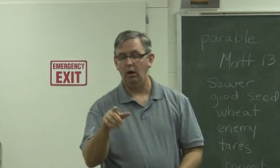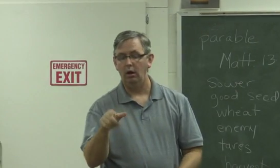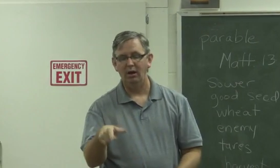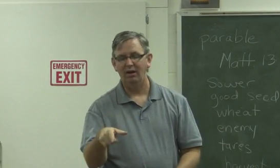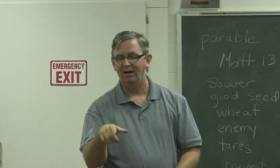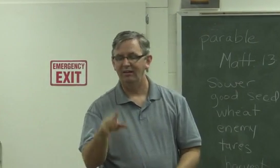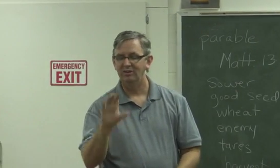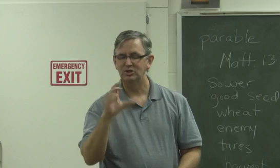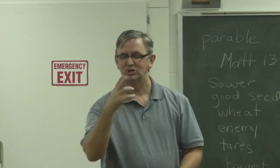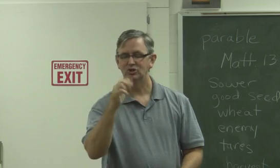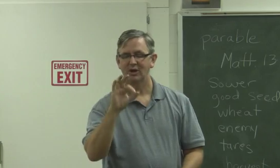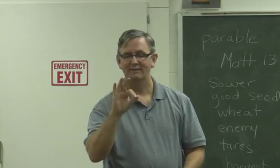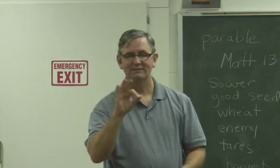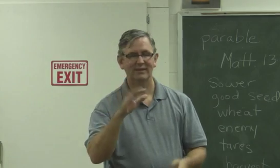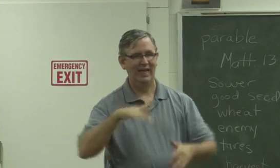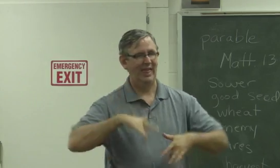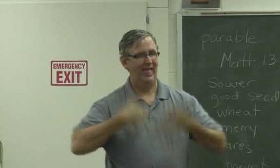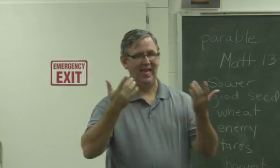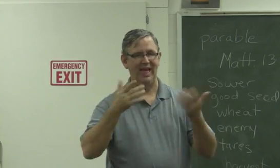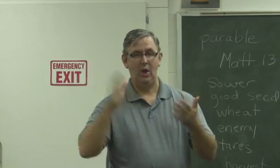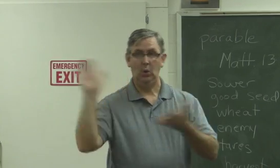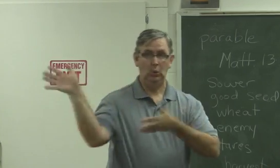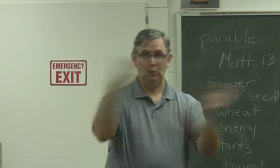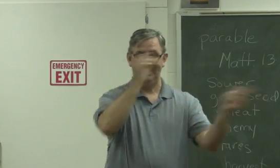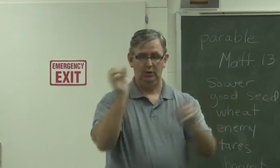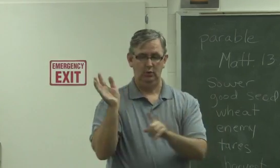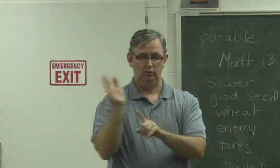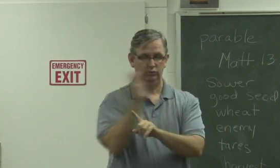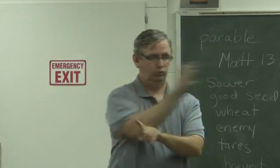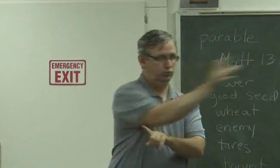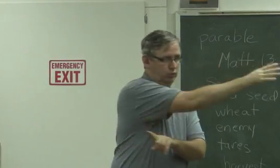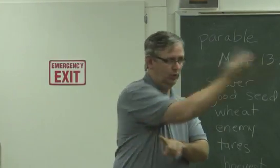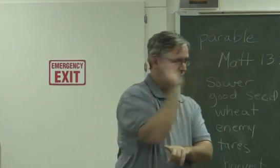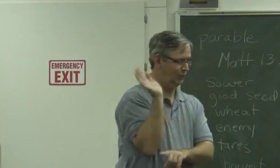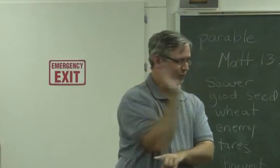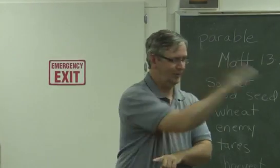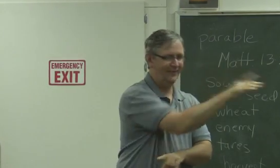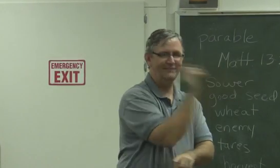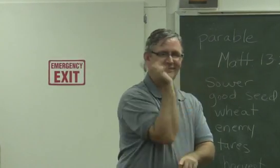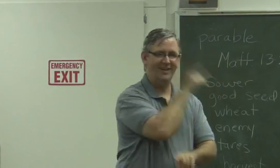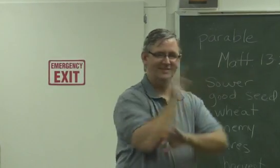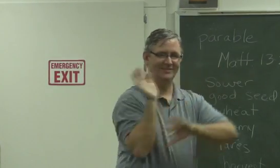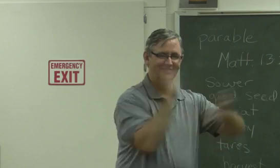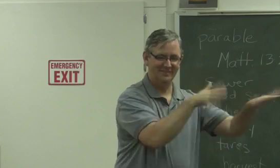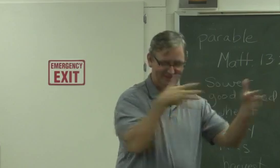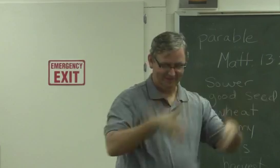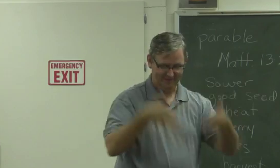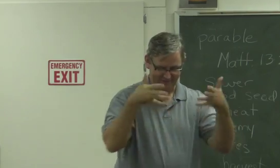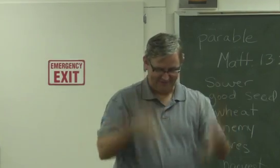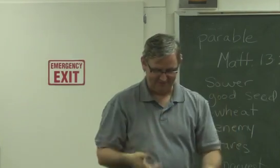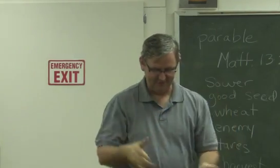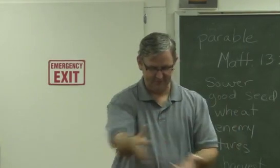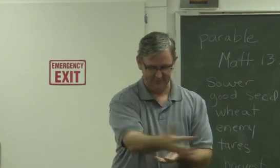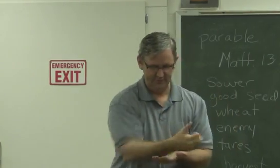throw it in a basket, the wheat into the air, and the wind will take away the chaff away because it's bulk. It's not real